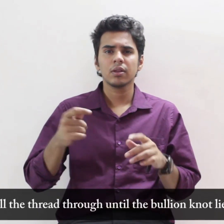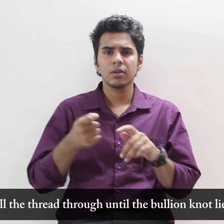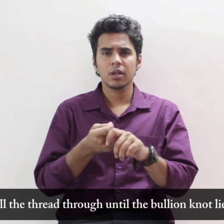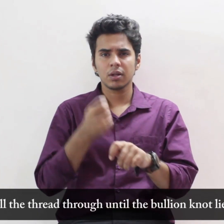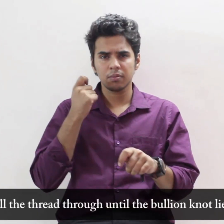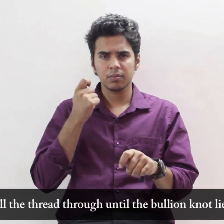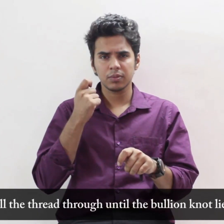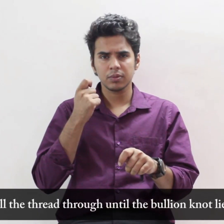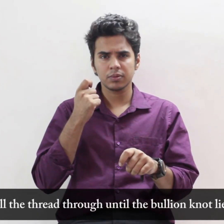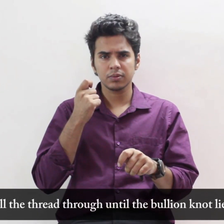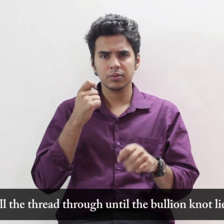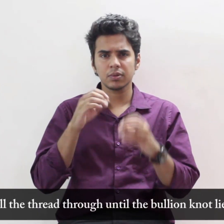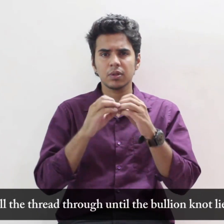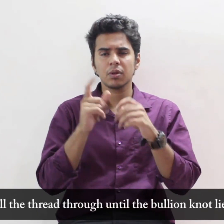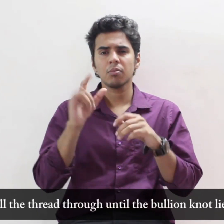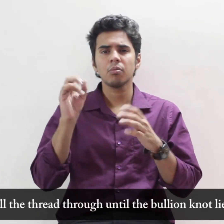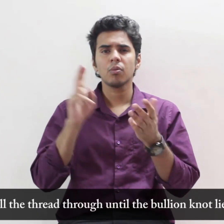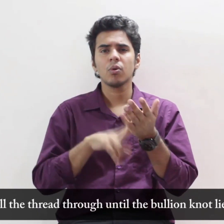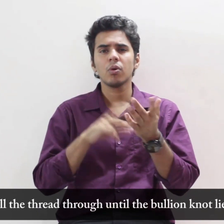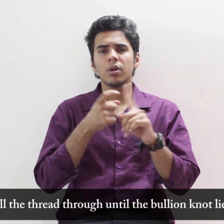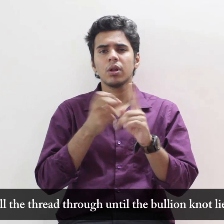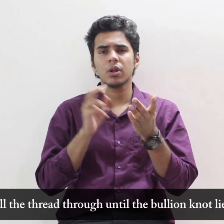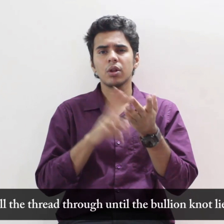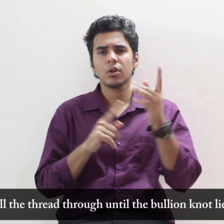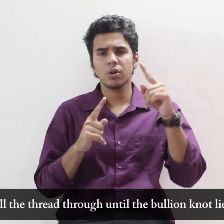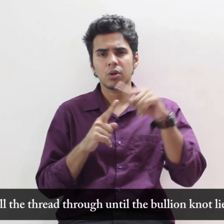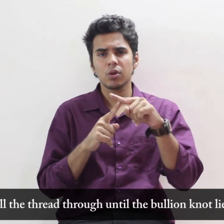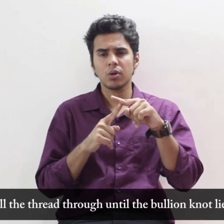Pull the thread through until the bullion knot lies at.